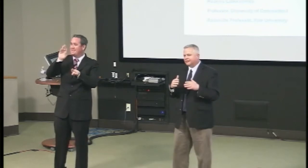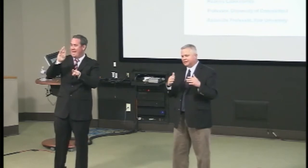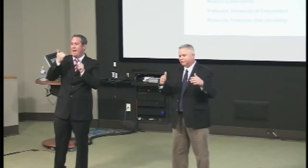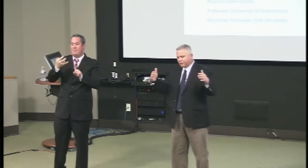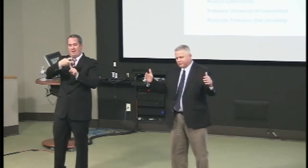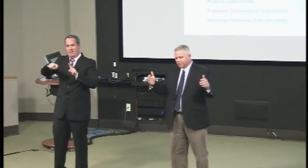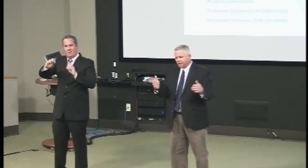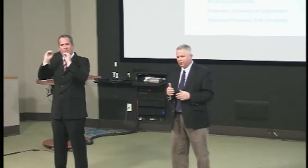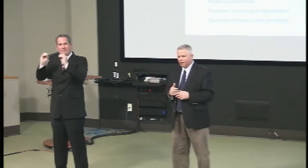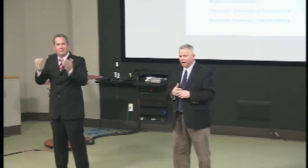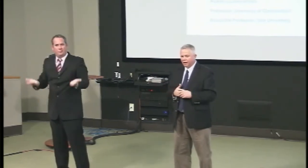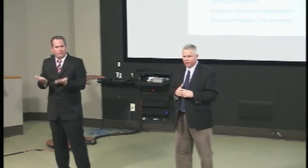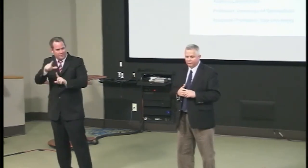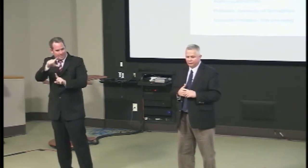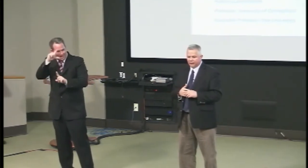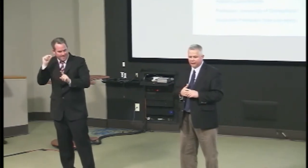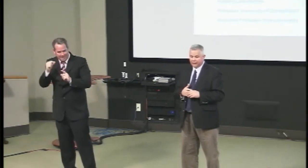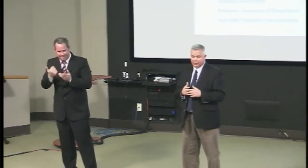in different